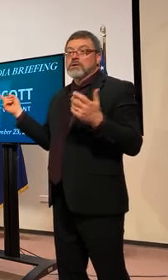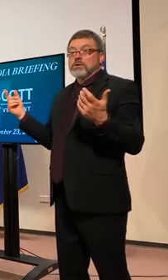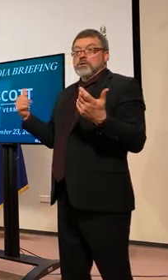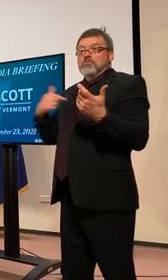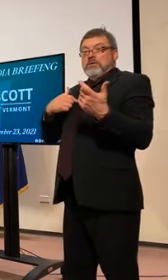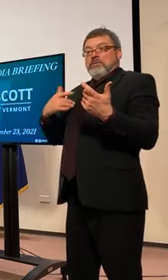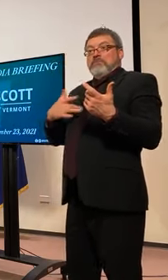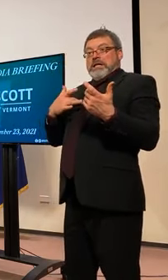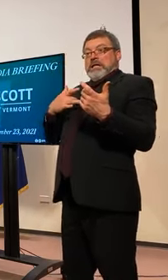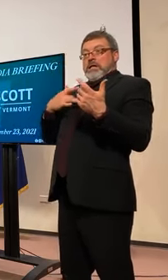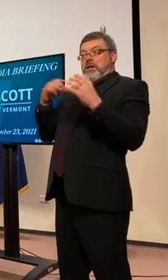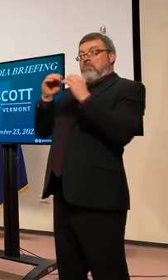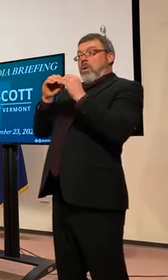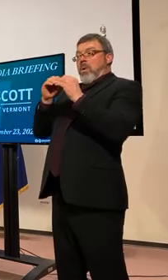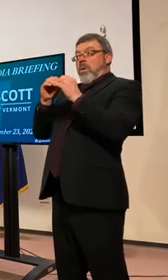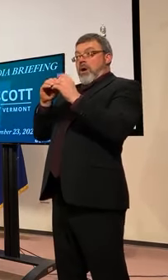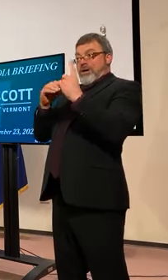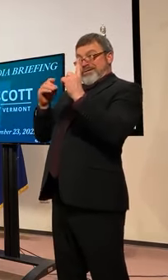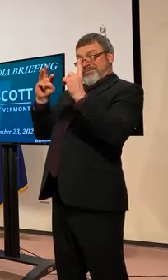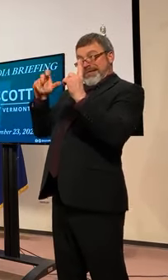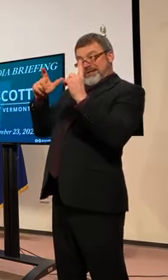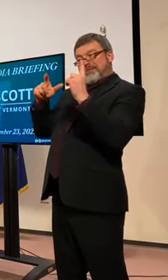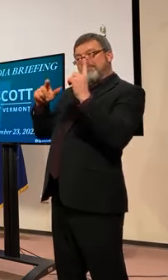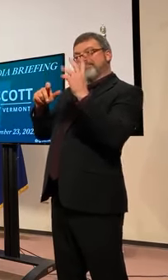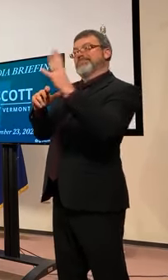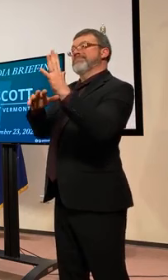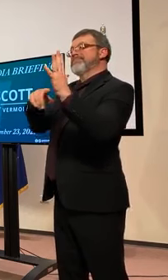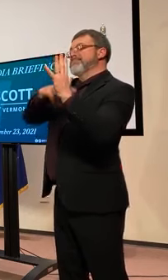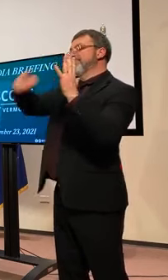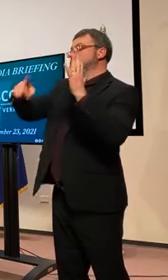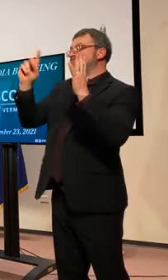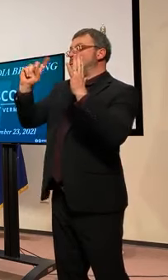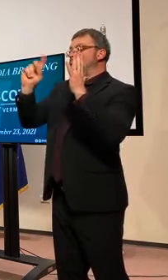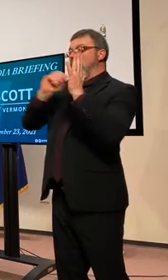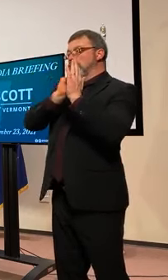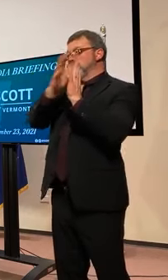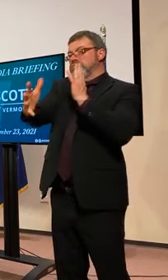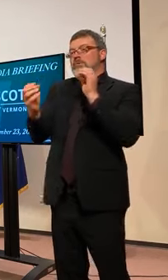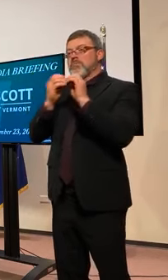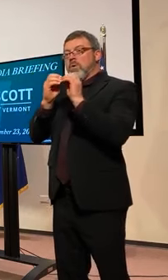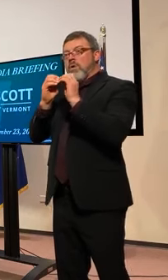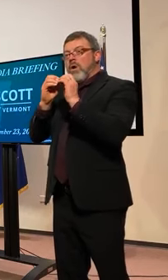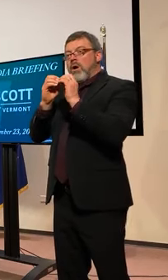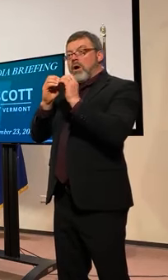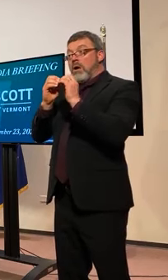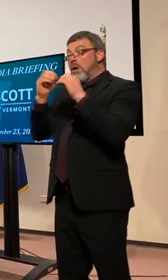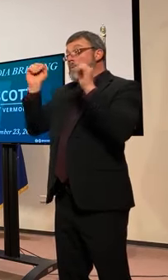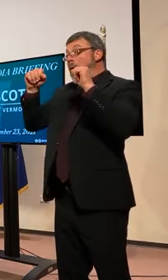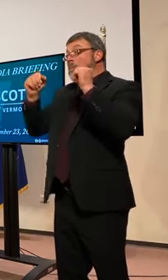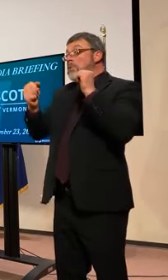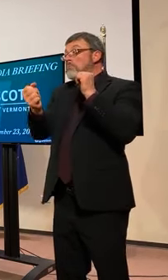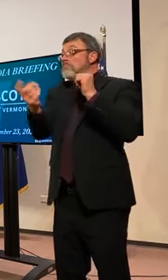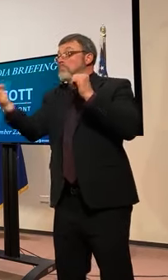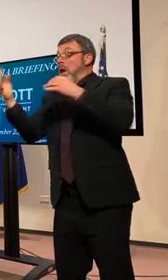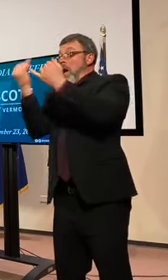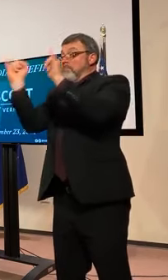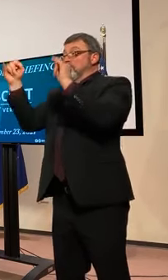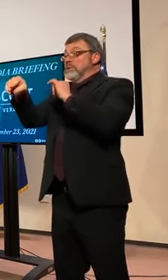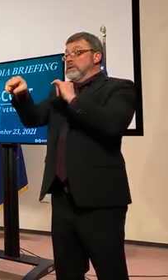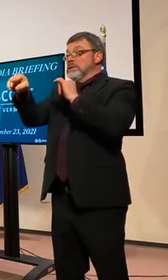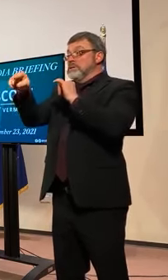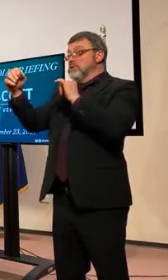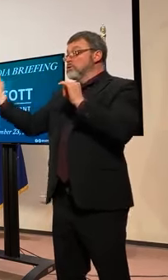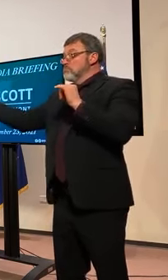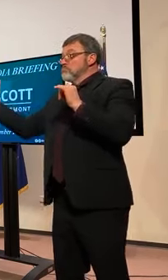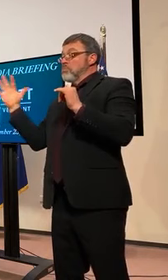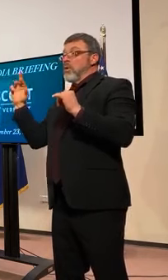more Democrats as well stepping up. We might even see an independent, maybe a moderate centrist